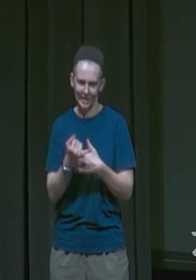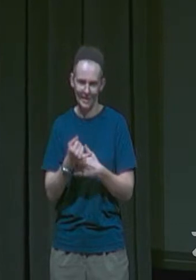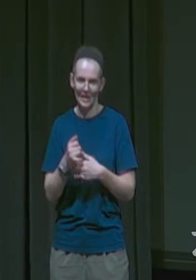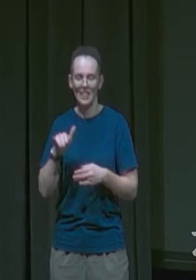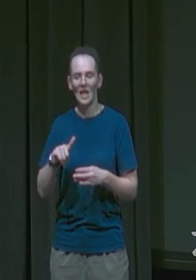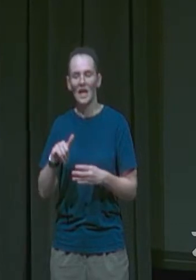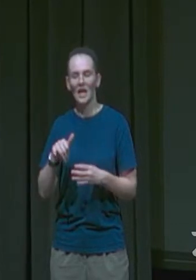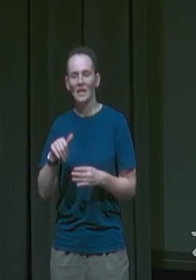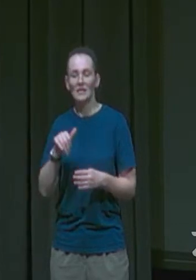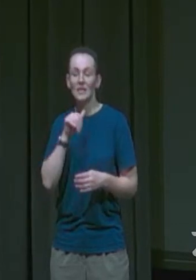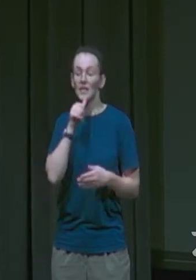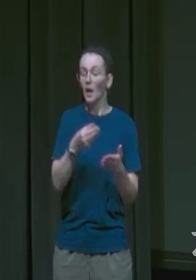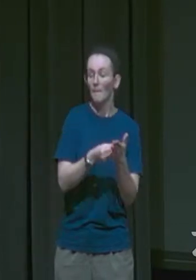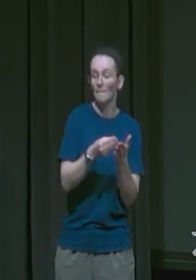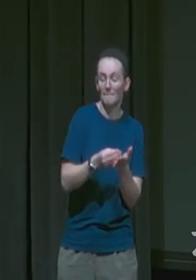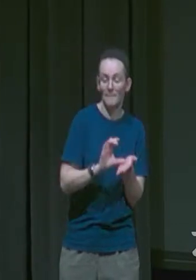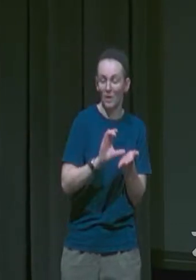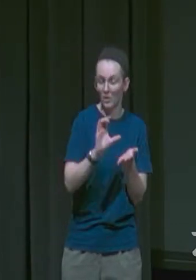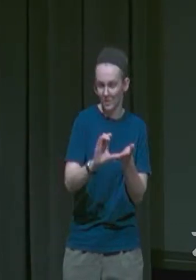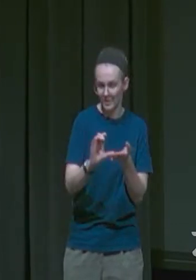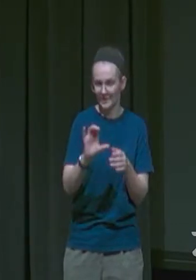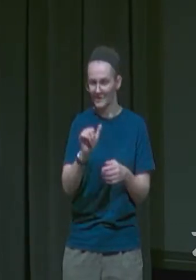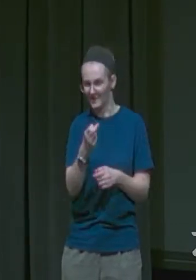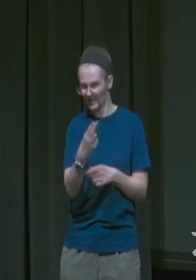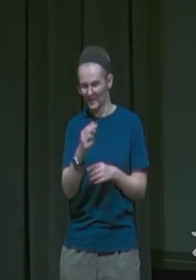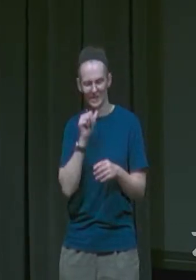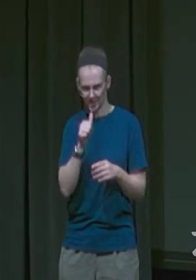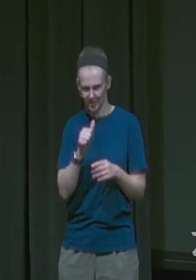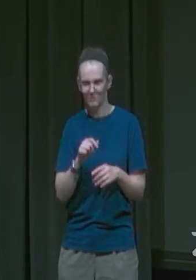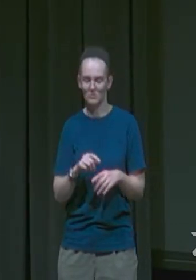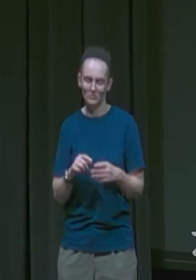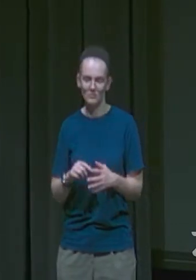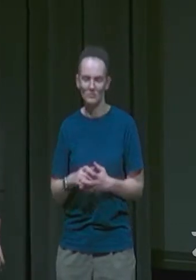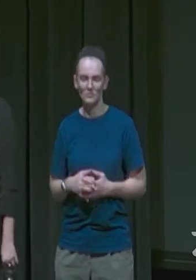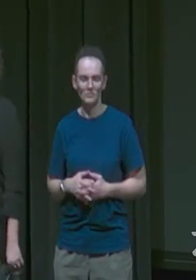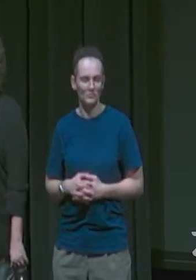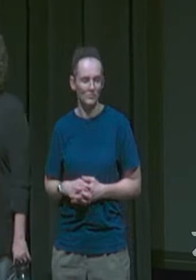that was other than giving cash money.